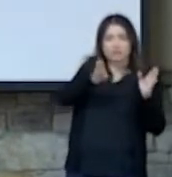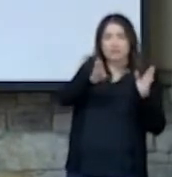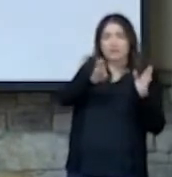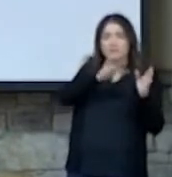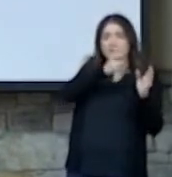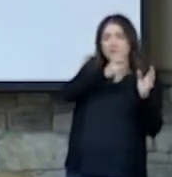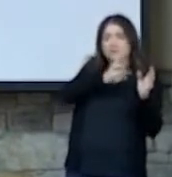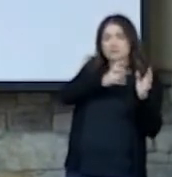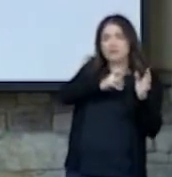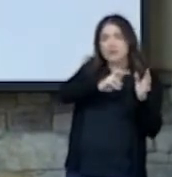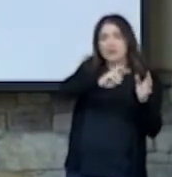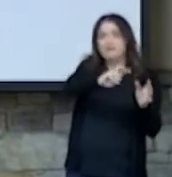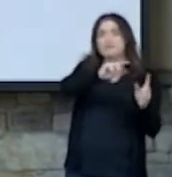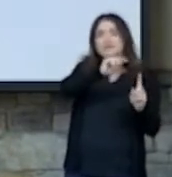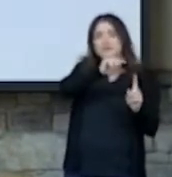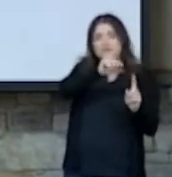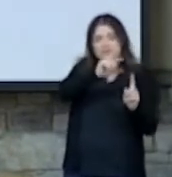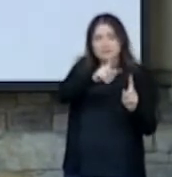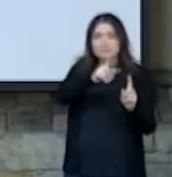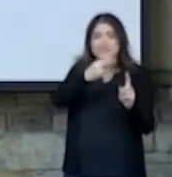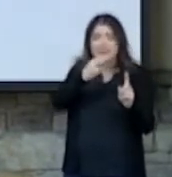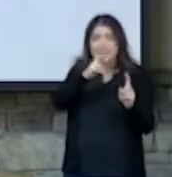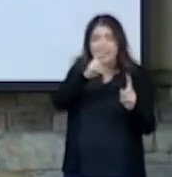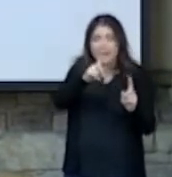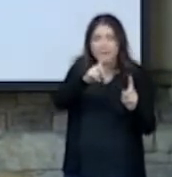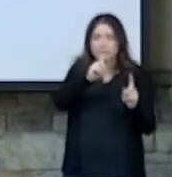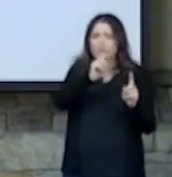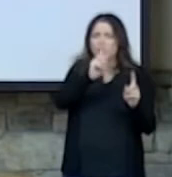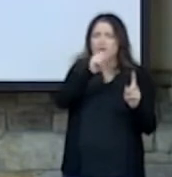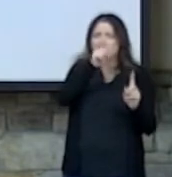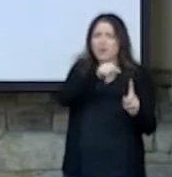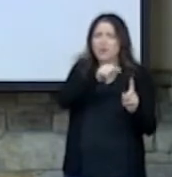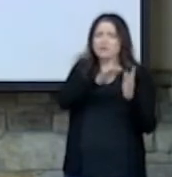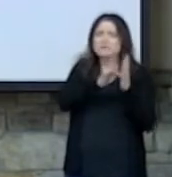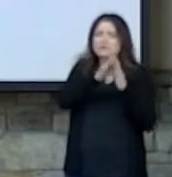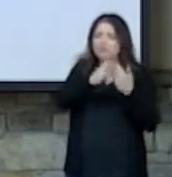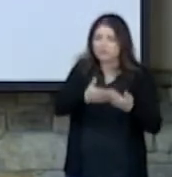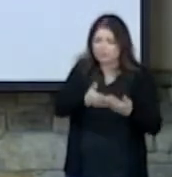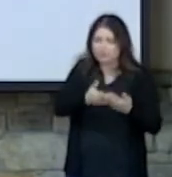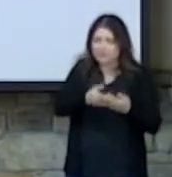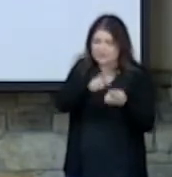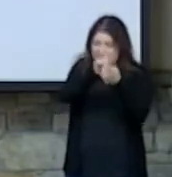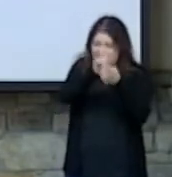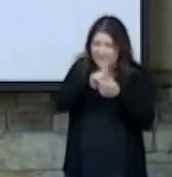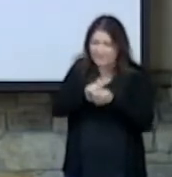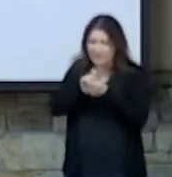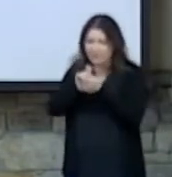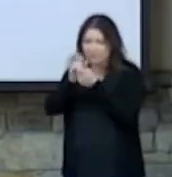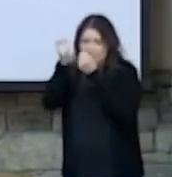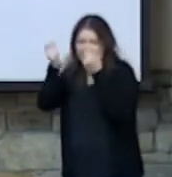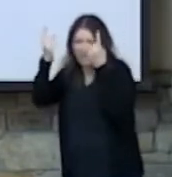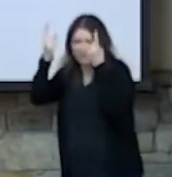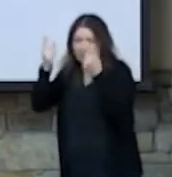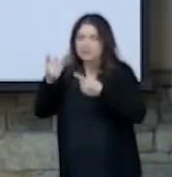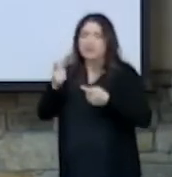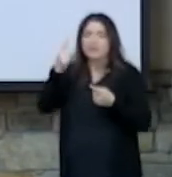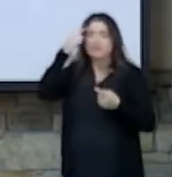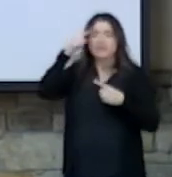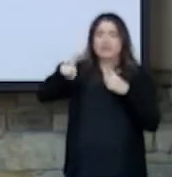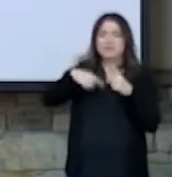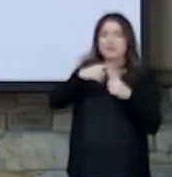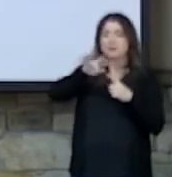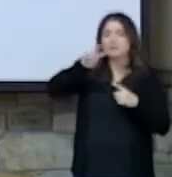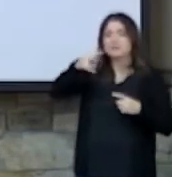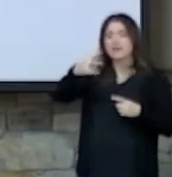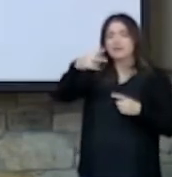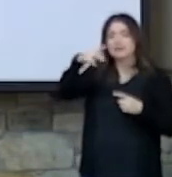where did the scribes and the chief priests go? To Scripture, the specific revelation. Think about Paul's words to Timothy in 2 Timothy